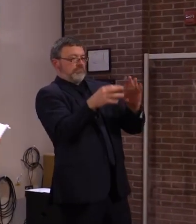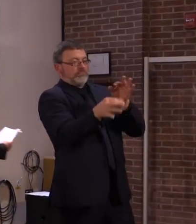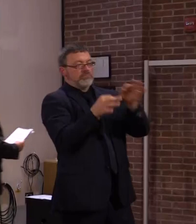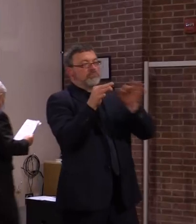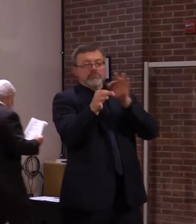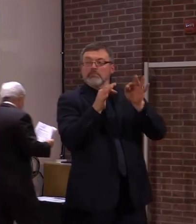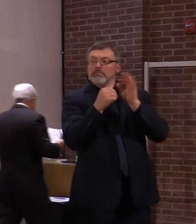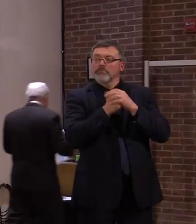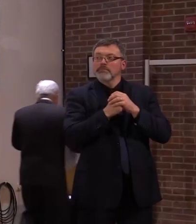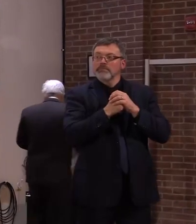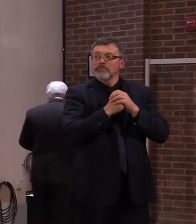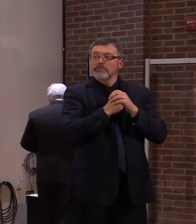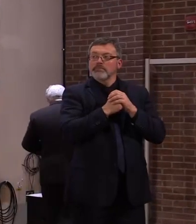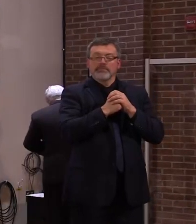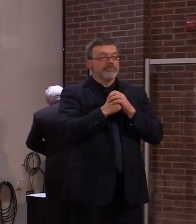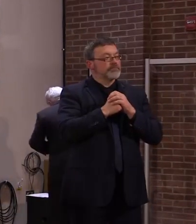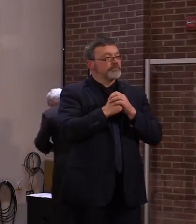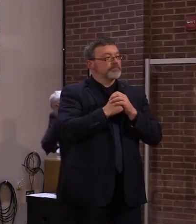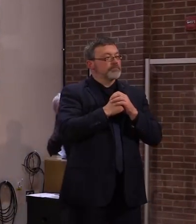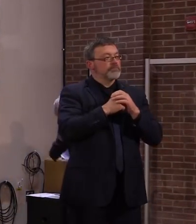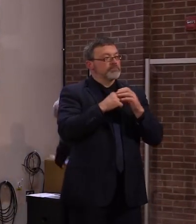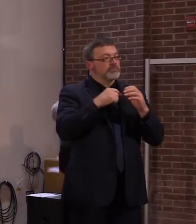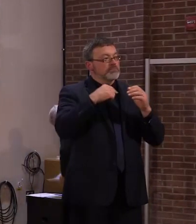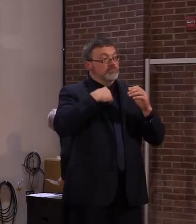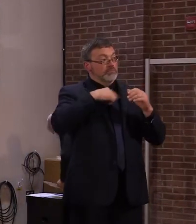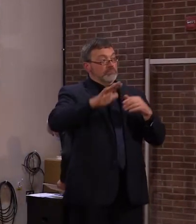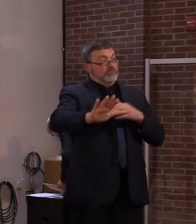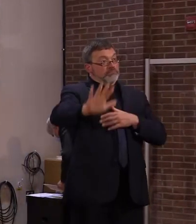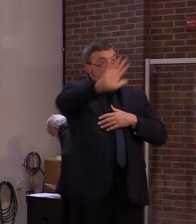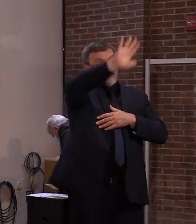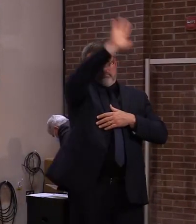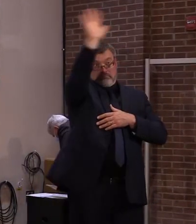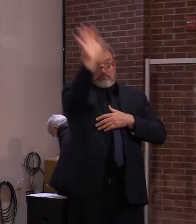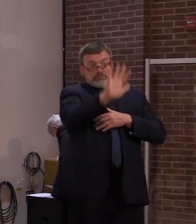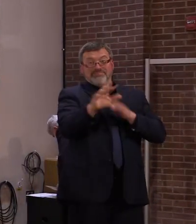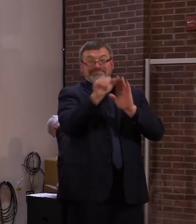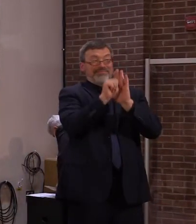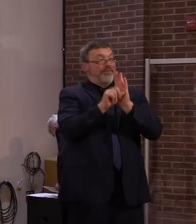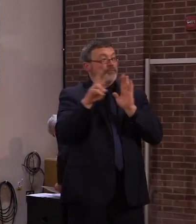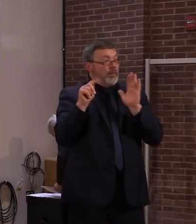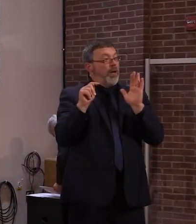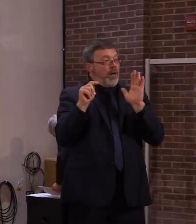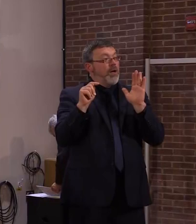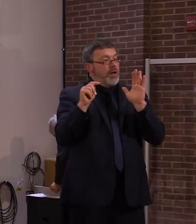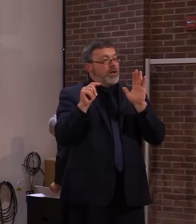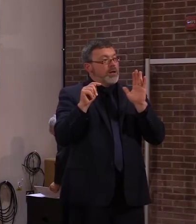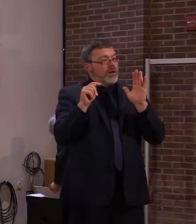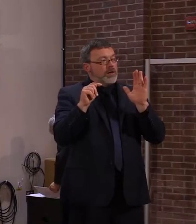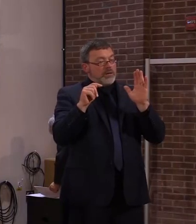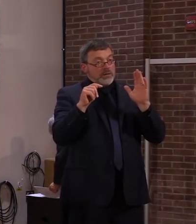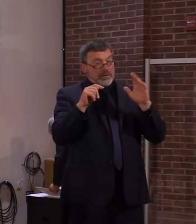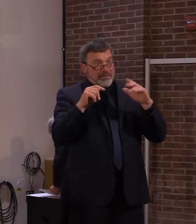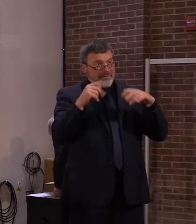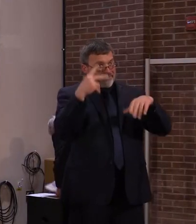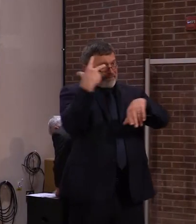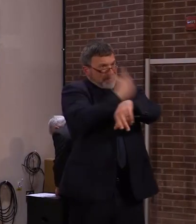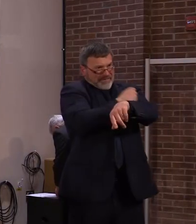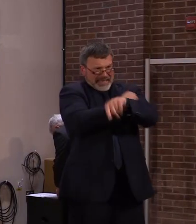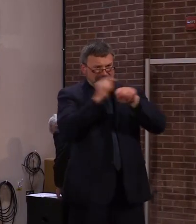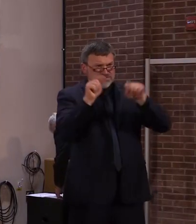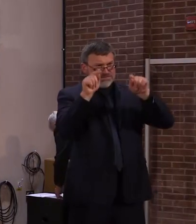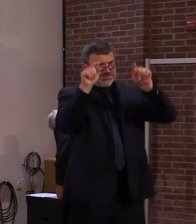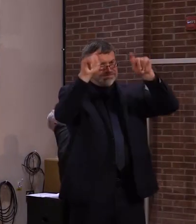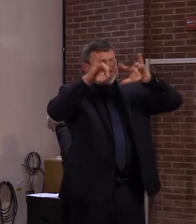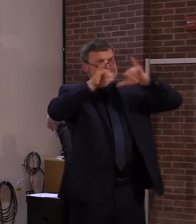Vermont is doing a lot of vaccination at one time. Still trying to get people for their first time, working with the